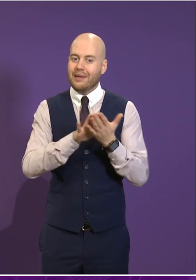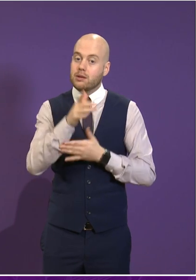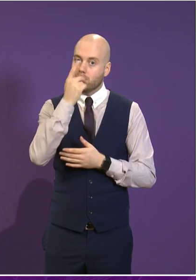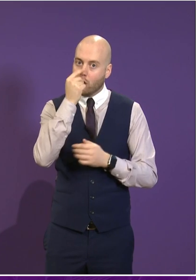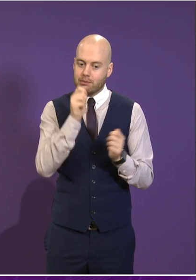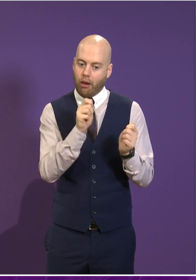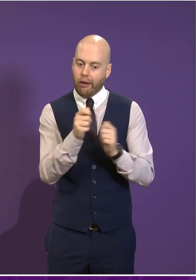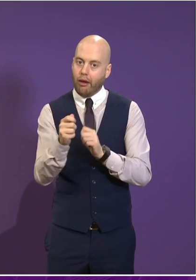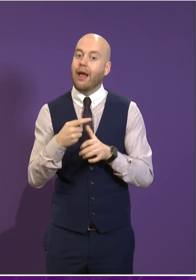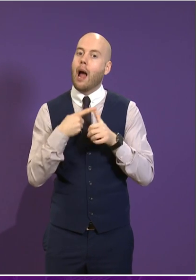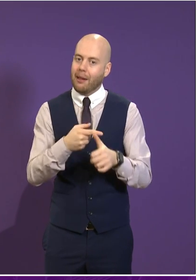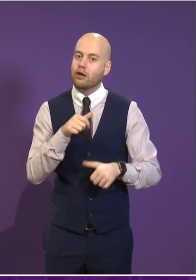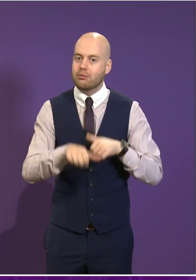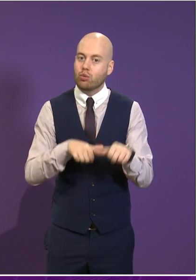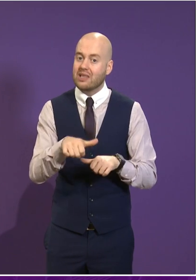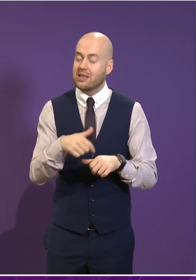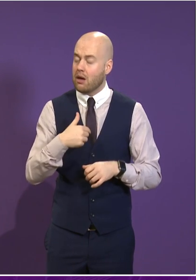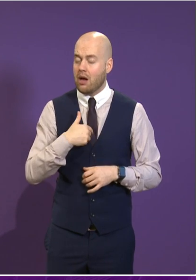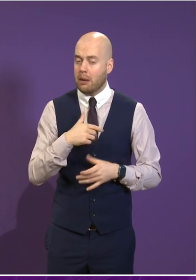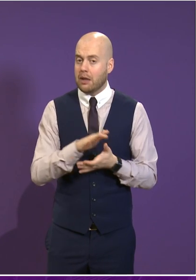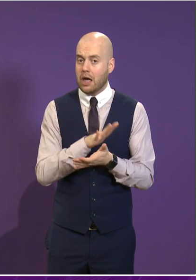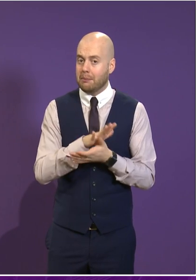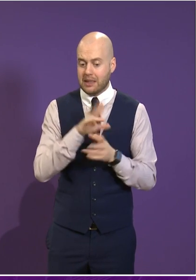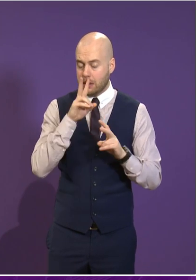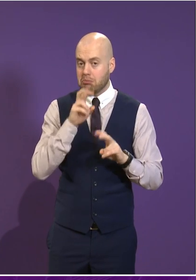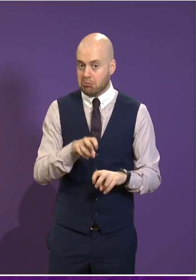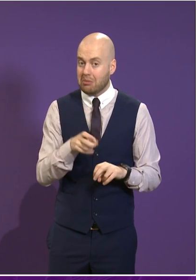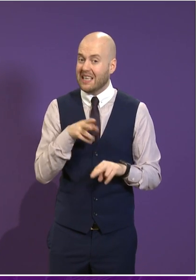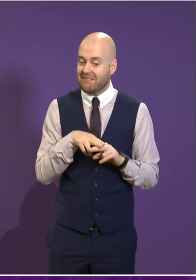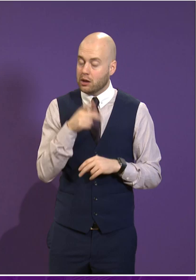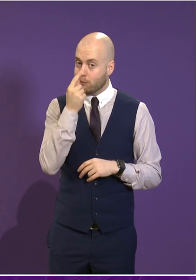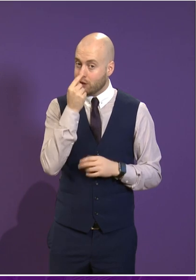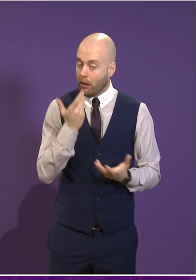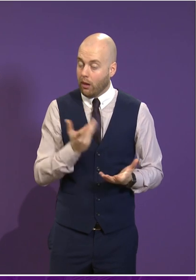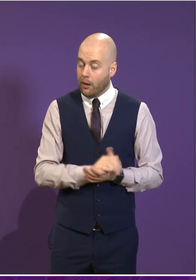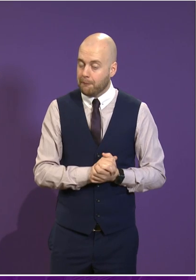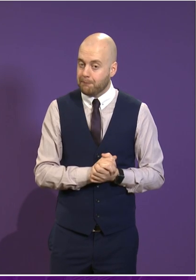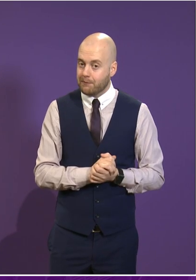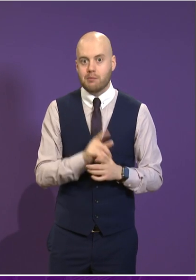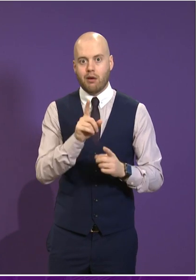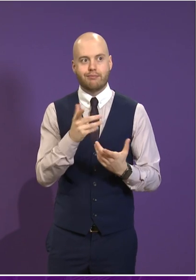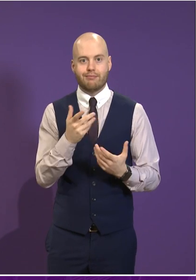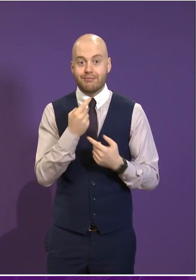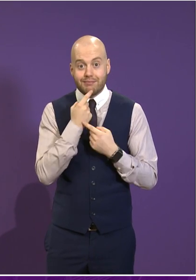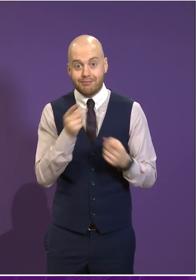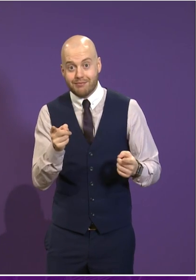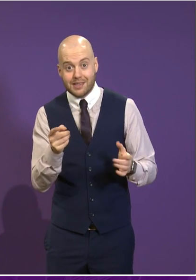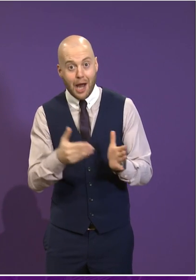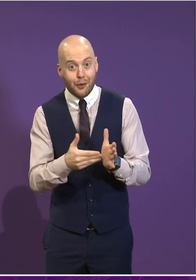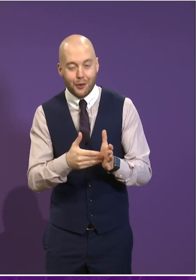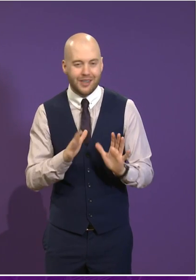So I think we'd be happy to explore whether that would be feasible. But I mean, I'm not sure I could